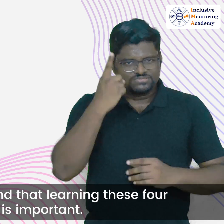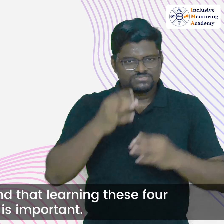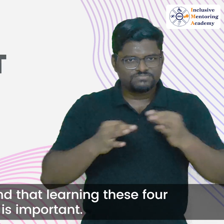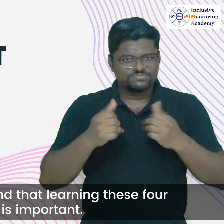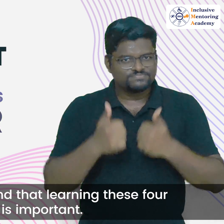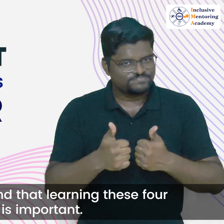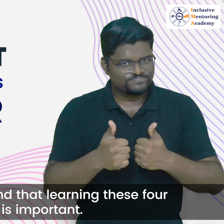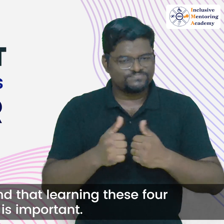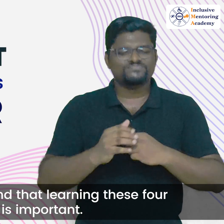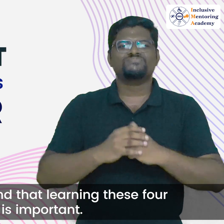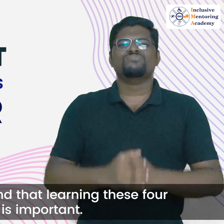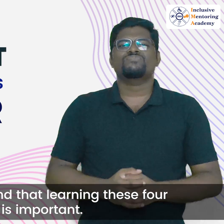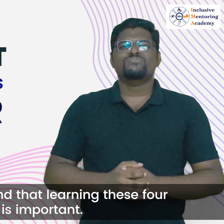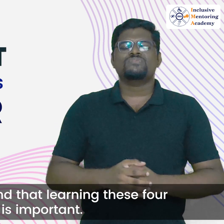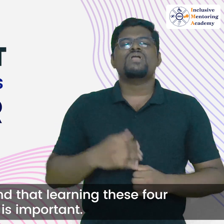Hope you understand that learning these 4 things is